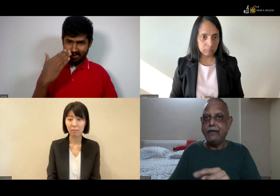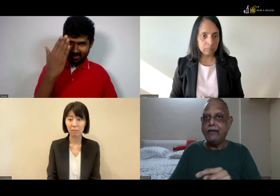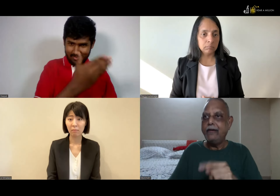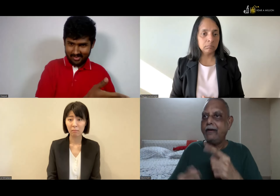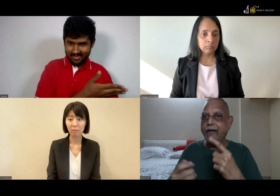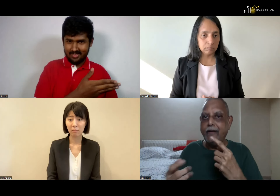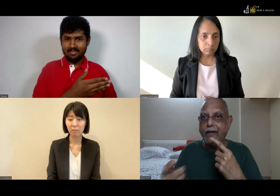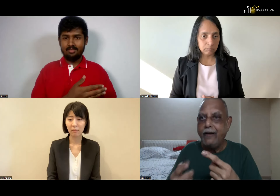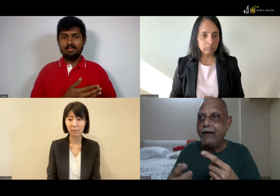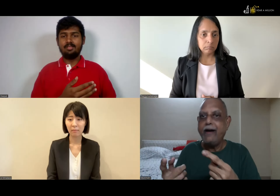a doctor,